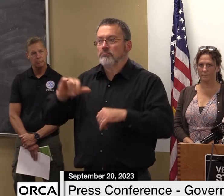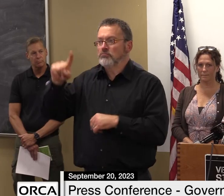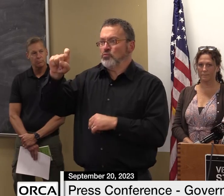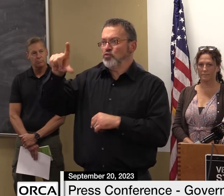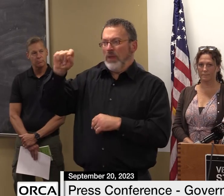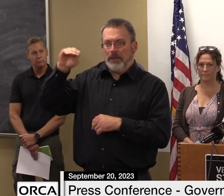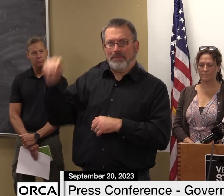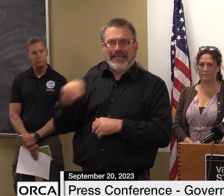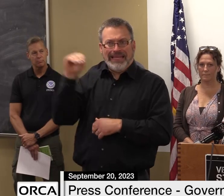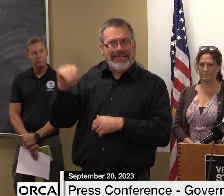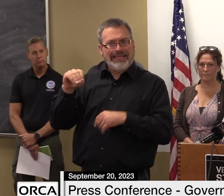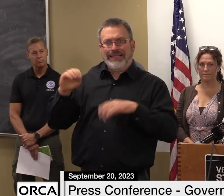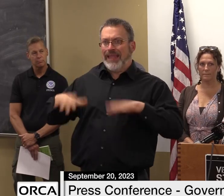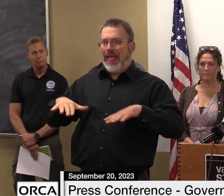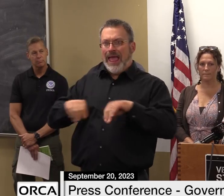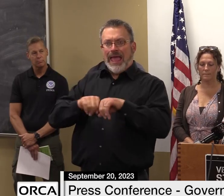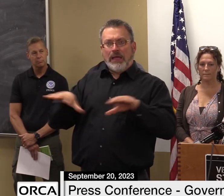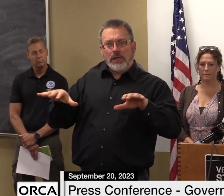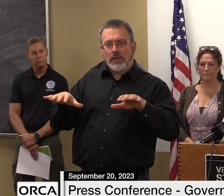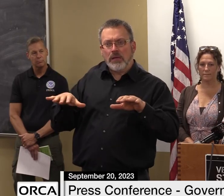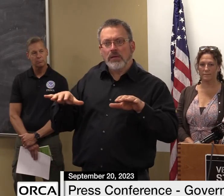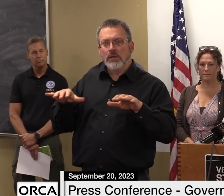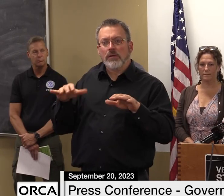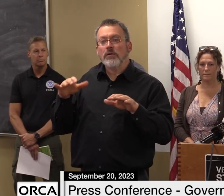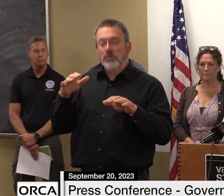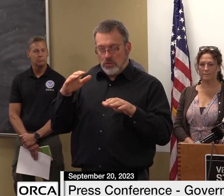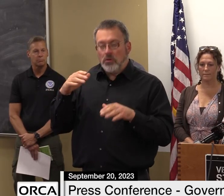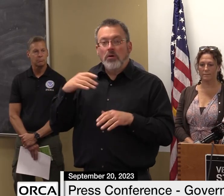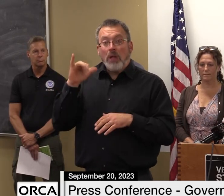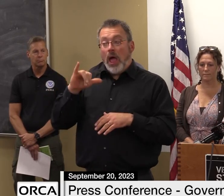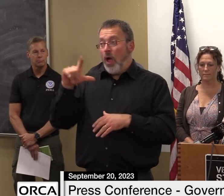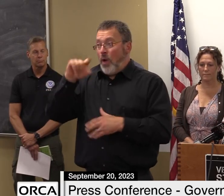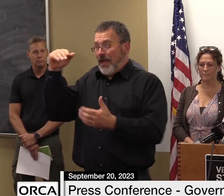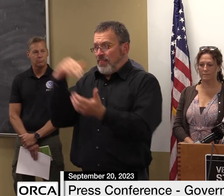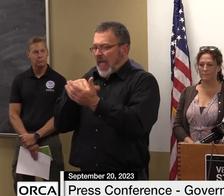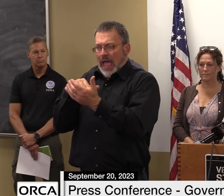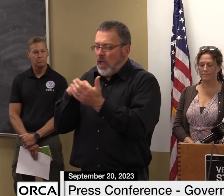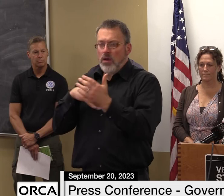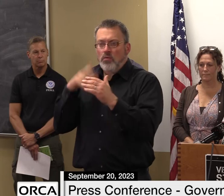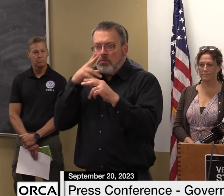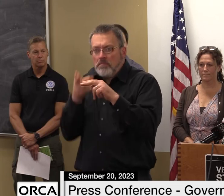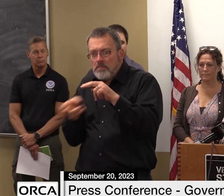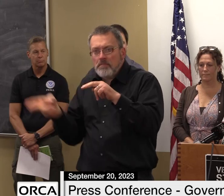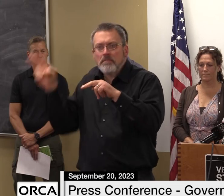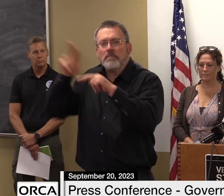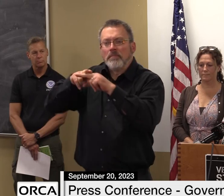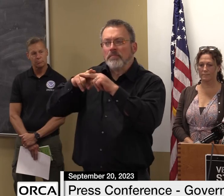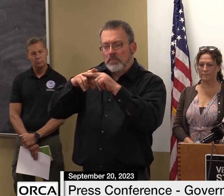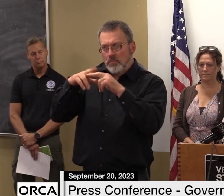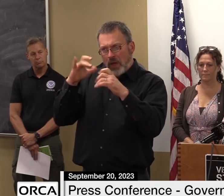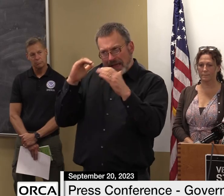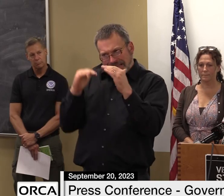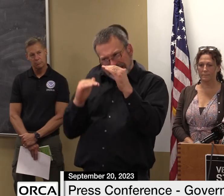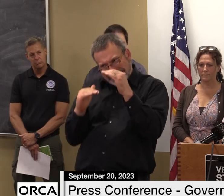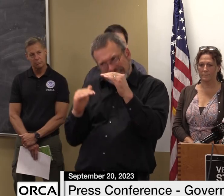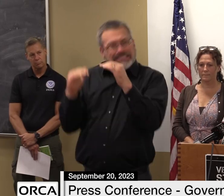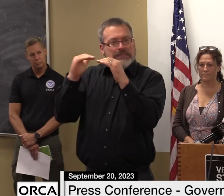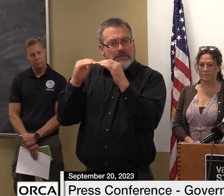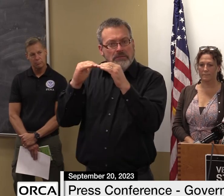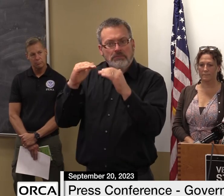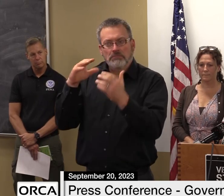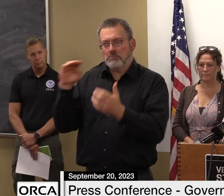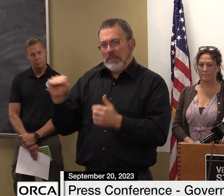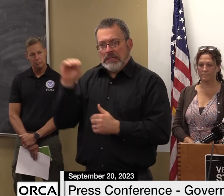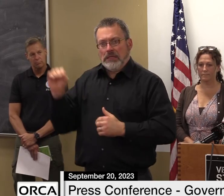cap and increase the percentage so we can close the gap a little bit more. Now that many of these small businesses have reopened,